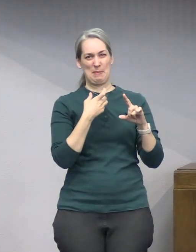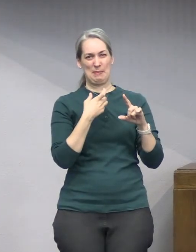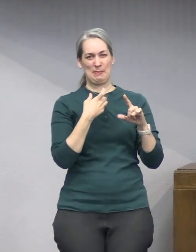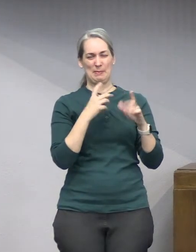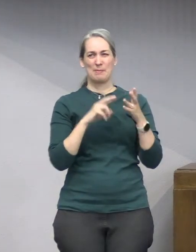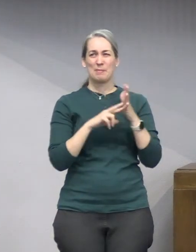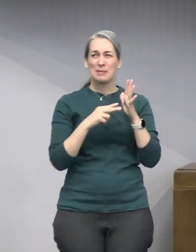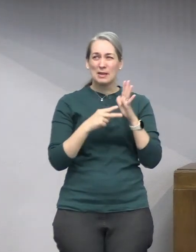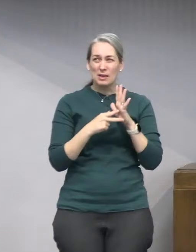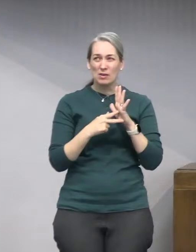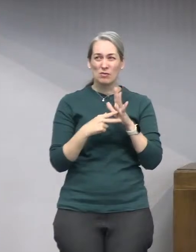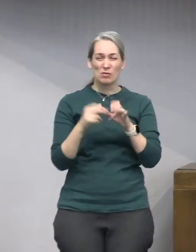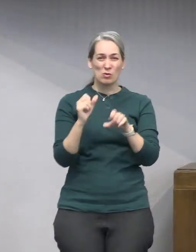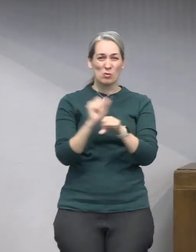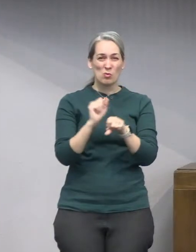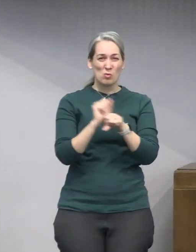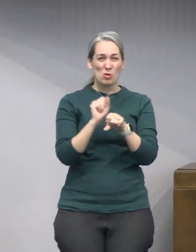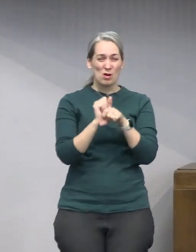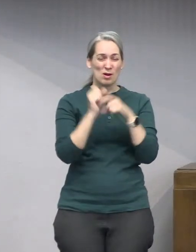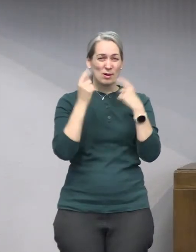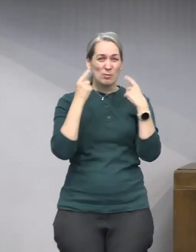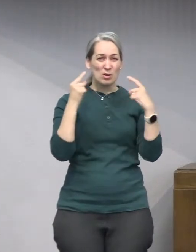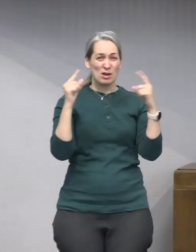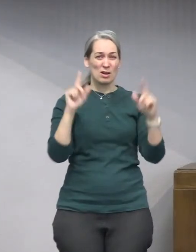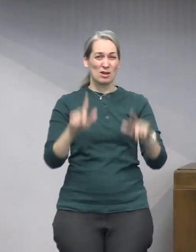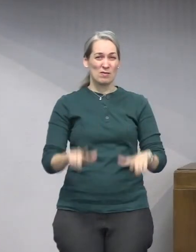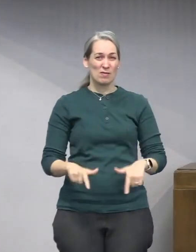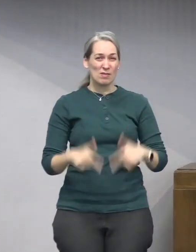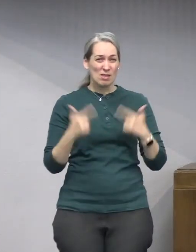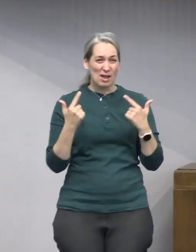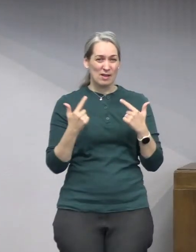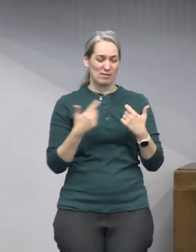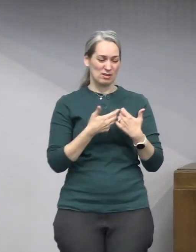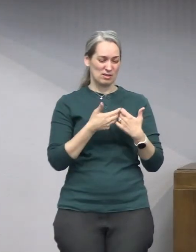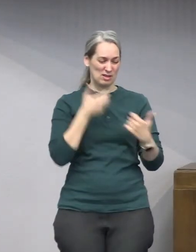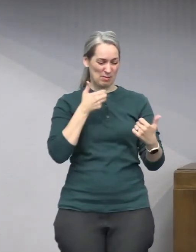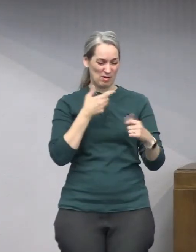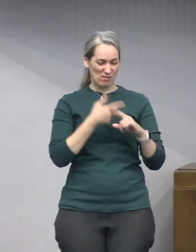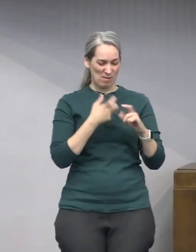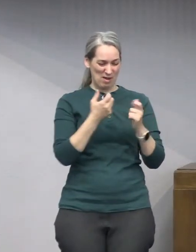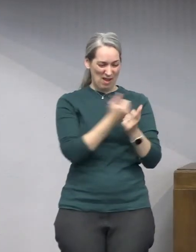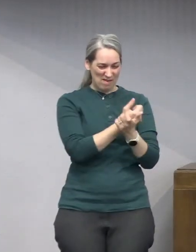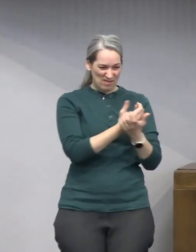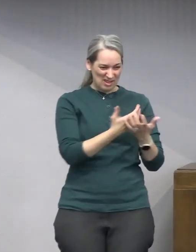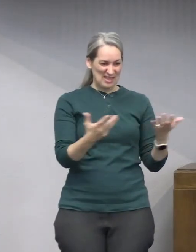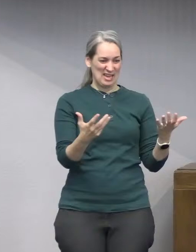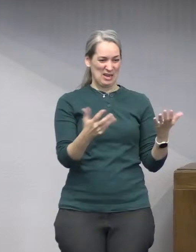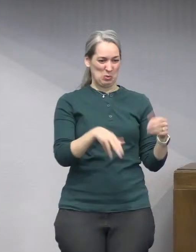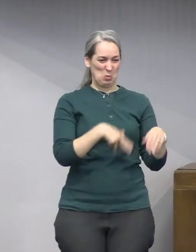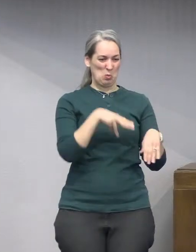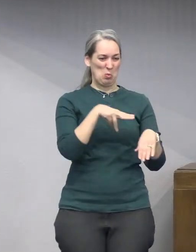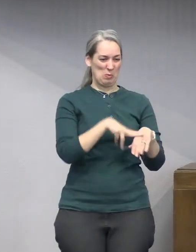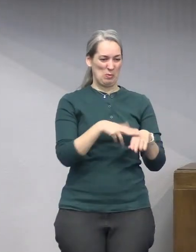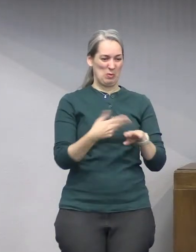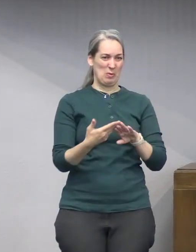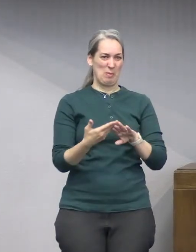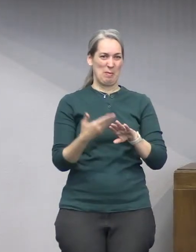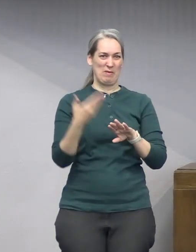meaningful work, a productive life. Separated from everything that would have been normal